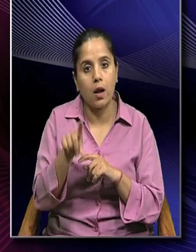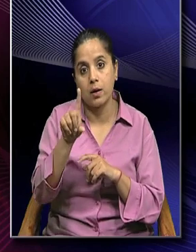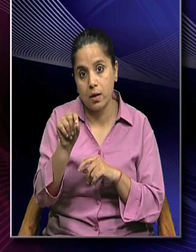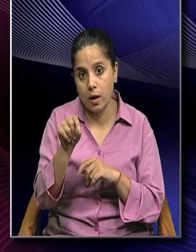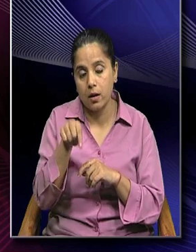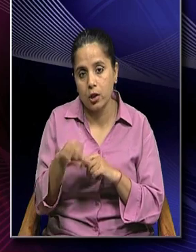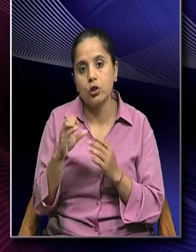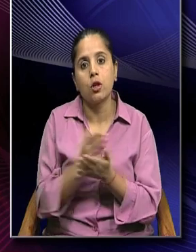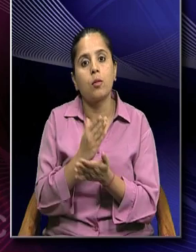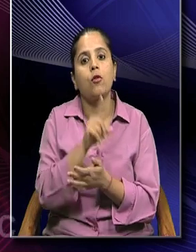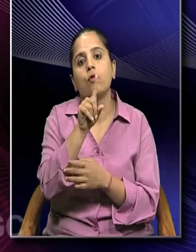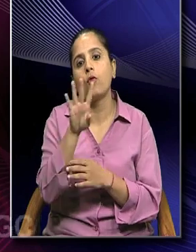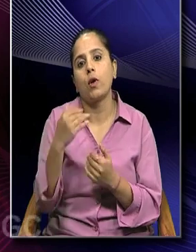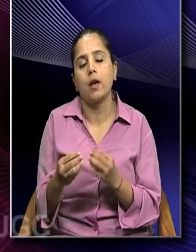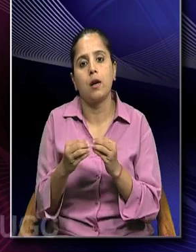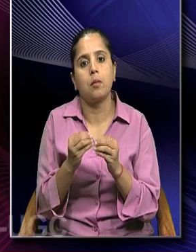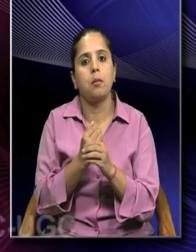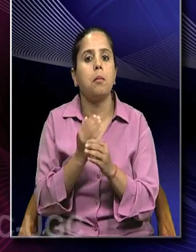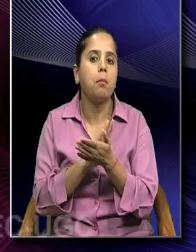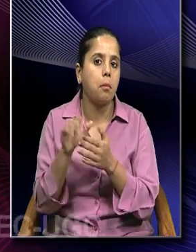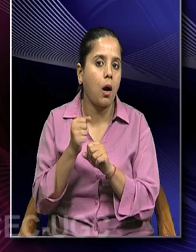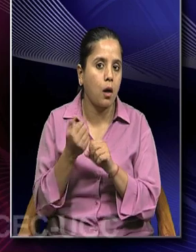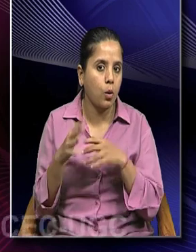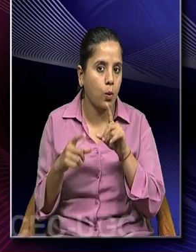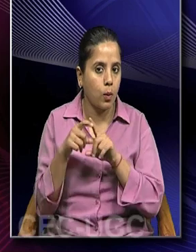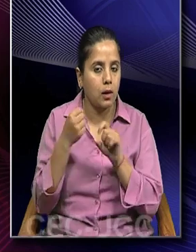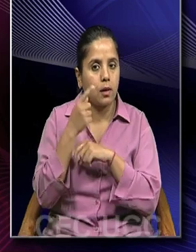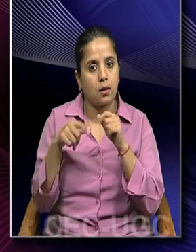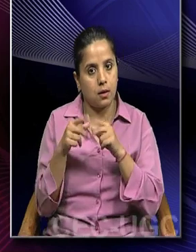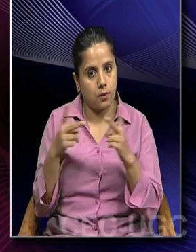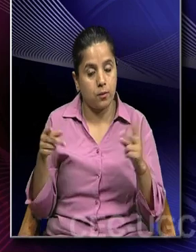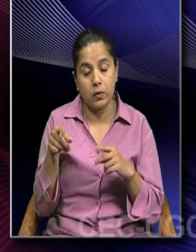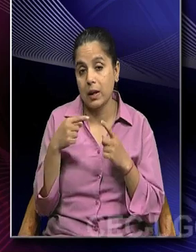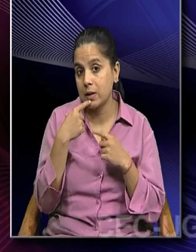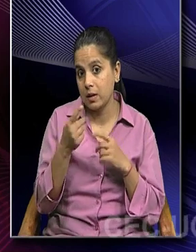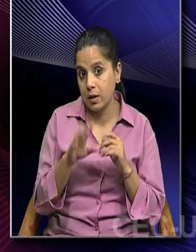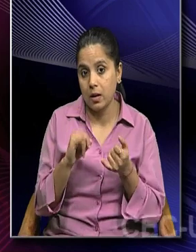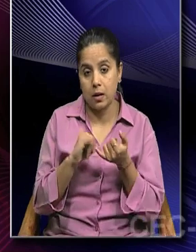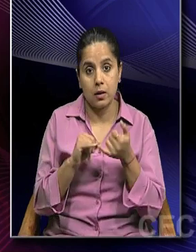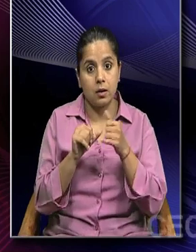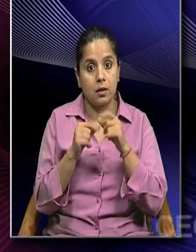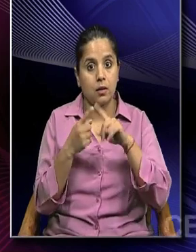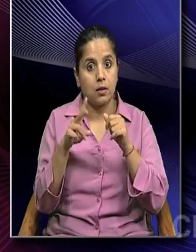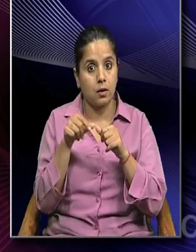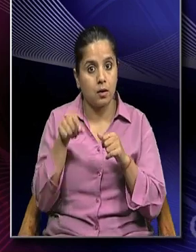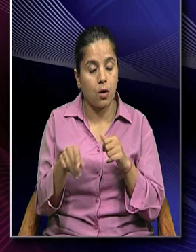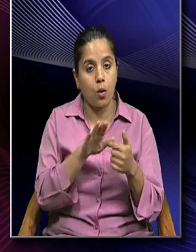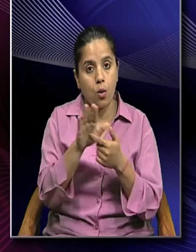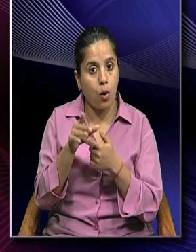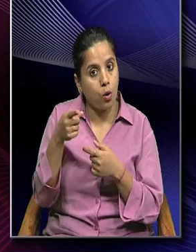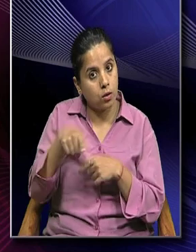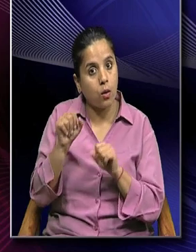of chapter 14 of Bhagavad Gita, where it says that sattva asserts itself